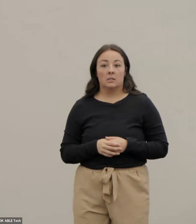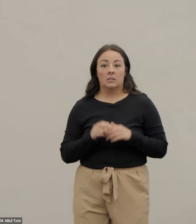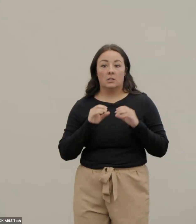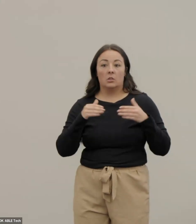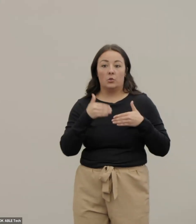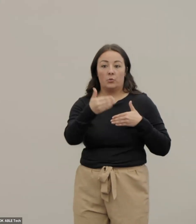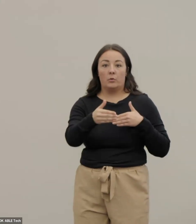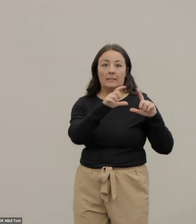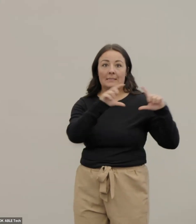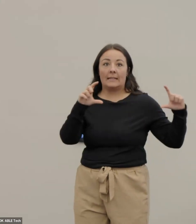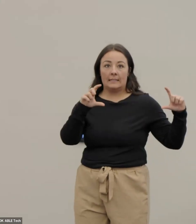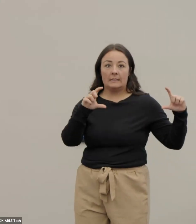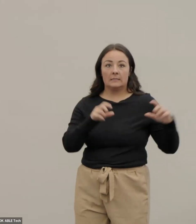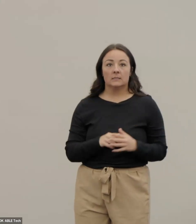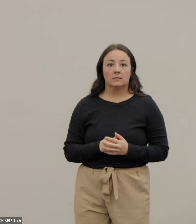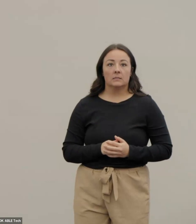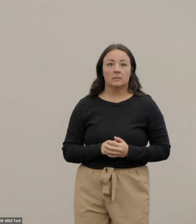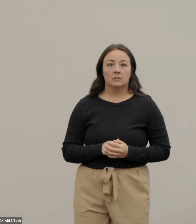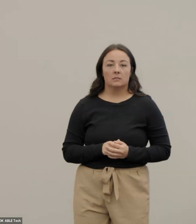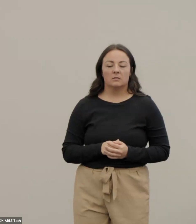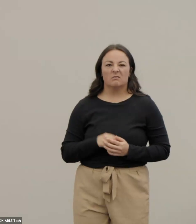No next heading. Ah,